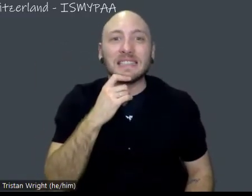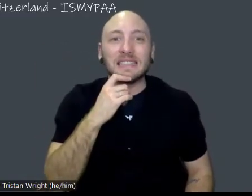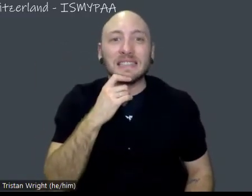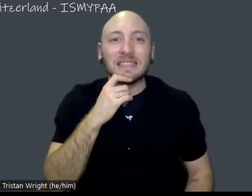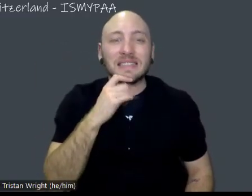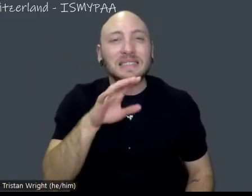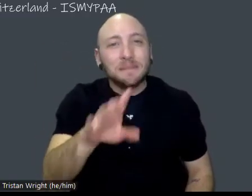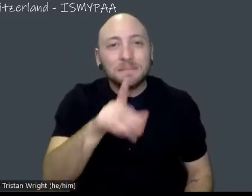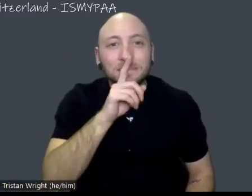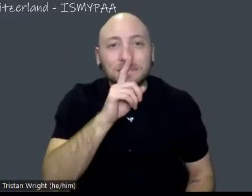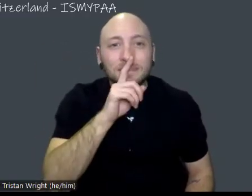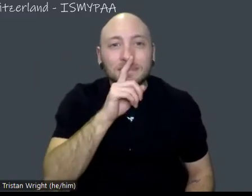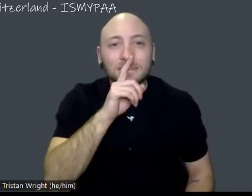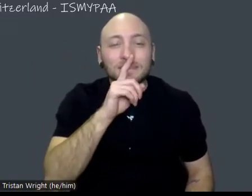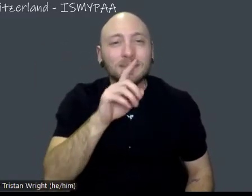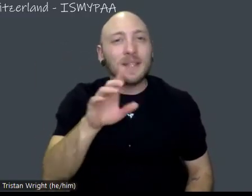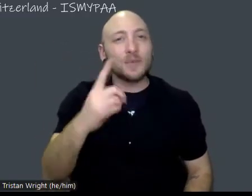so many times I have discovered